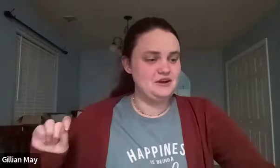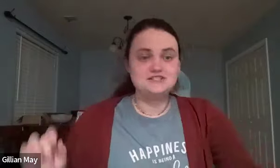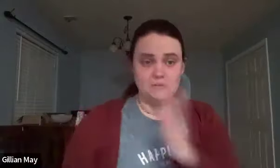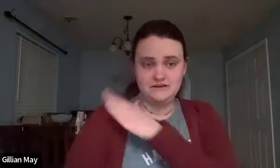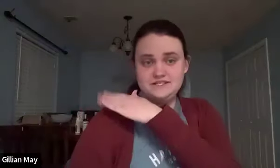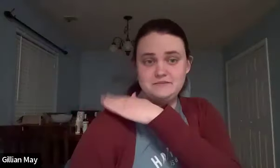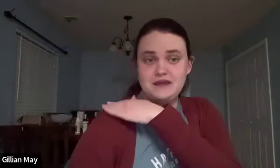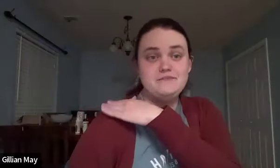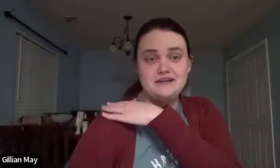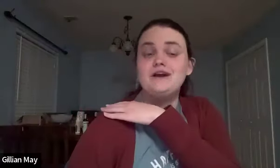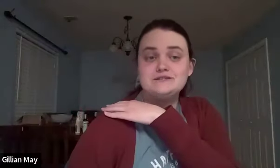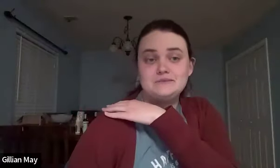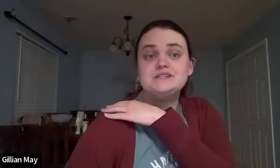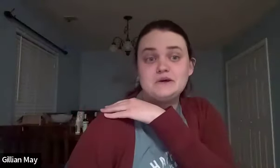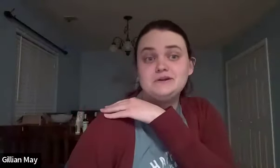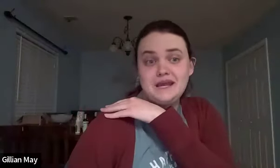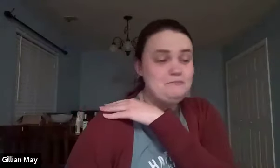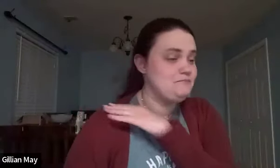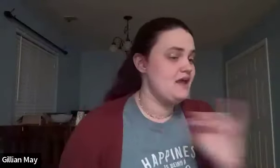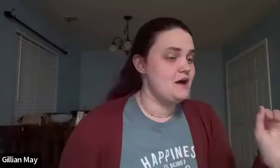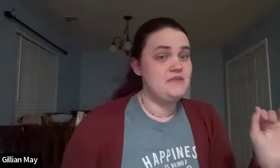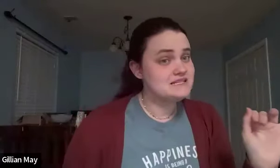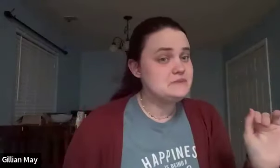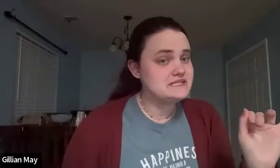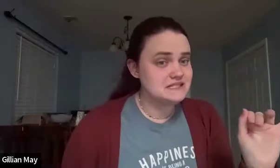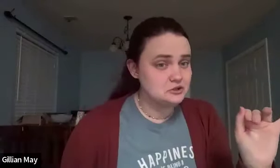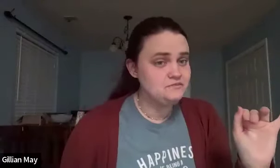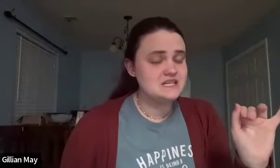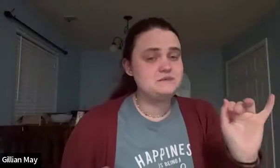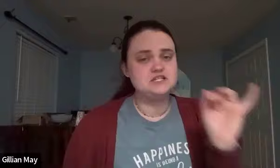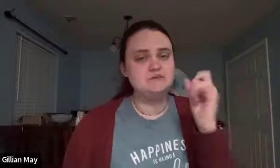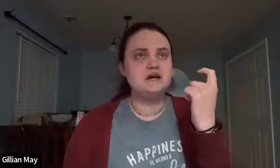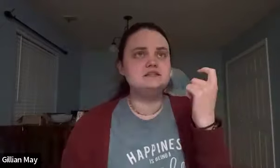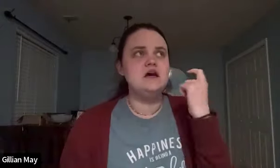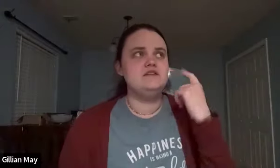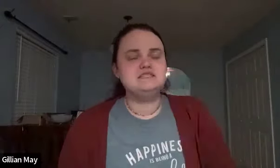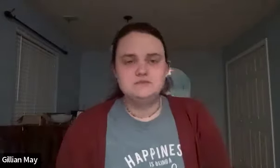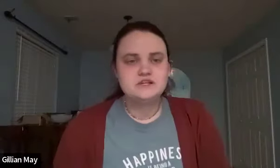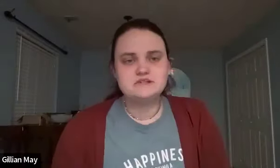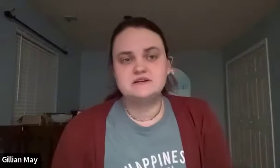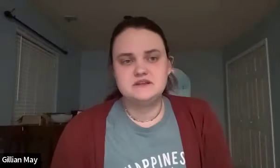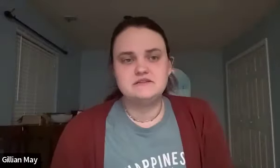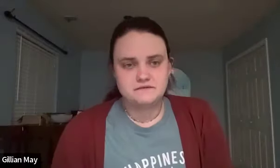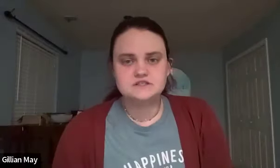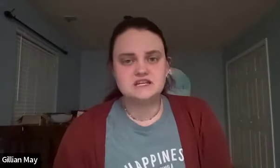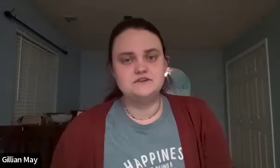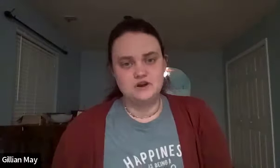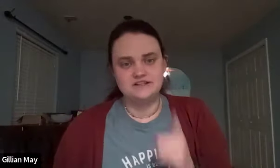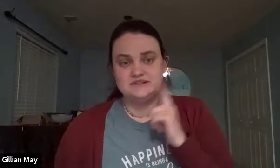guys should all give yourself a pat on the back. You guys are able to spell your name. That is a big deal, especially because that's typically what's going to be like the first thing if you're talking to a